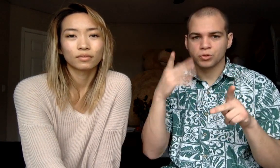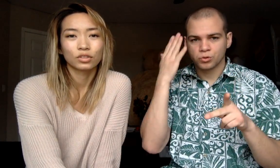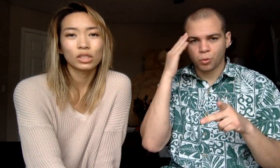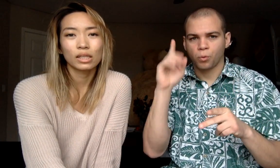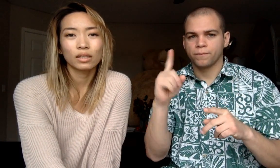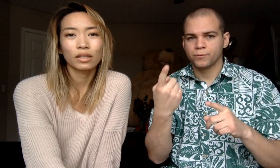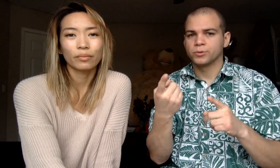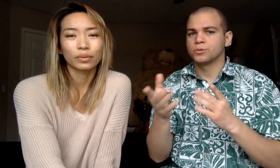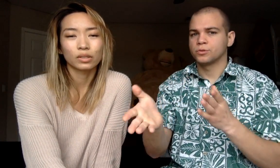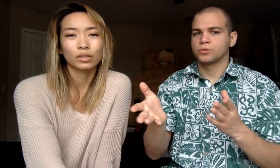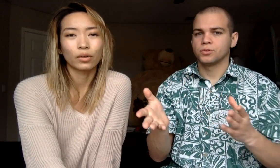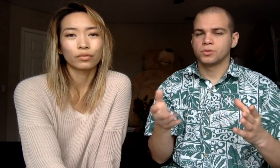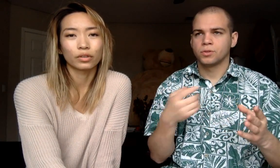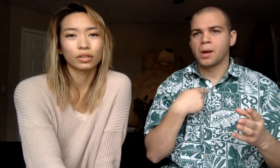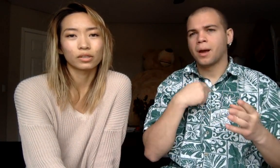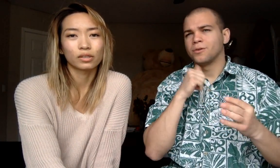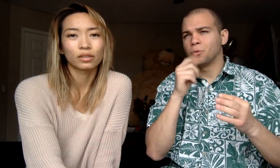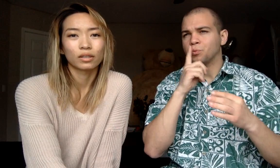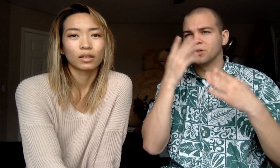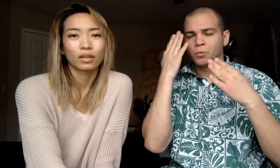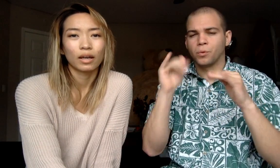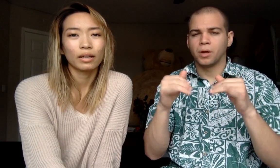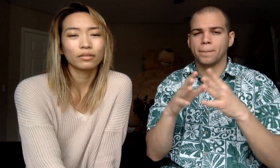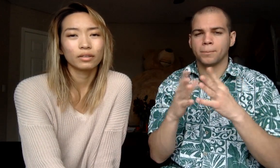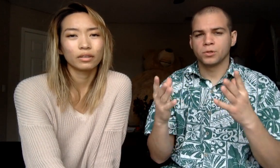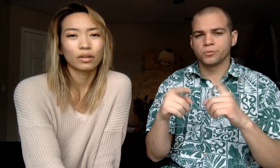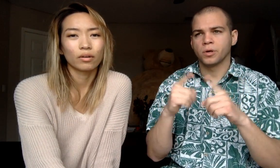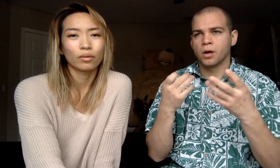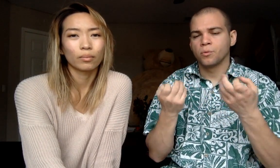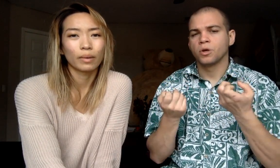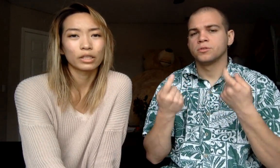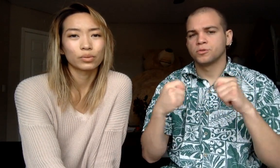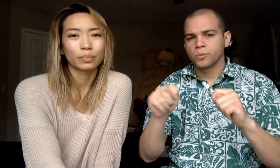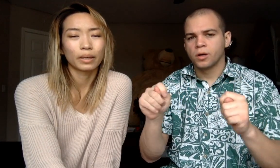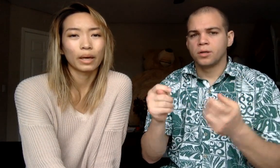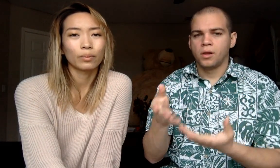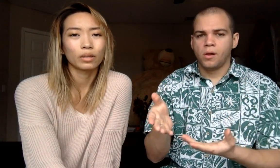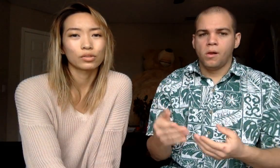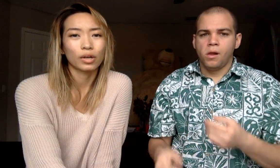let the deaf person know first. I don't really know much, but I want to try.